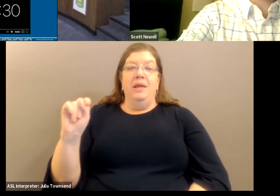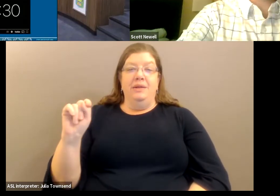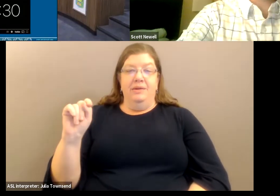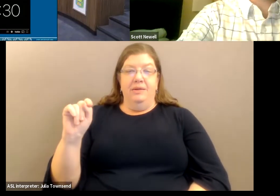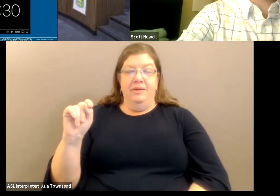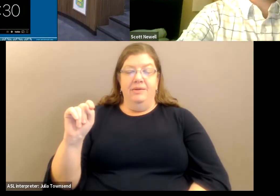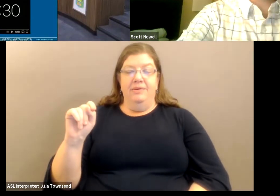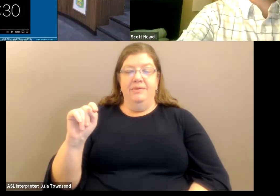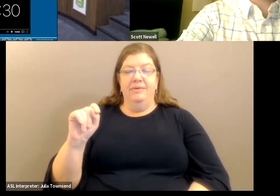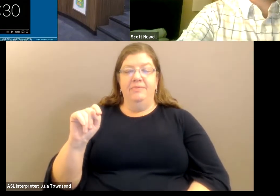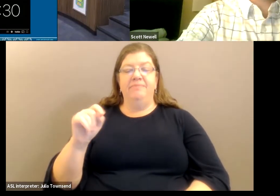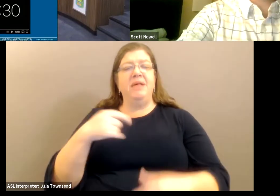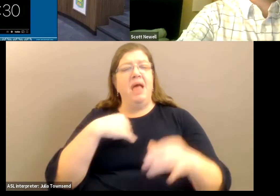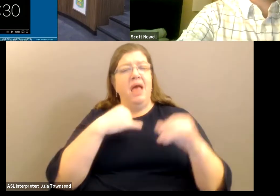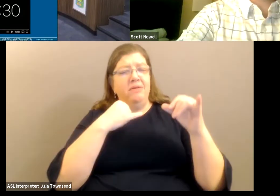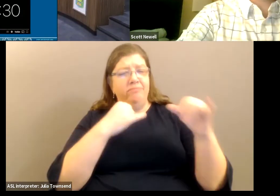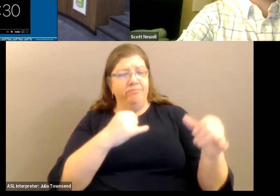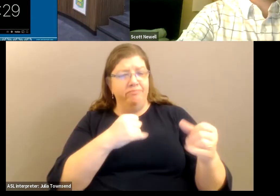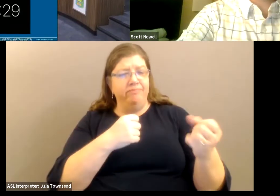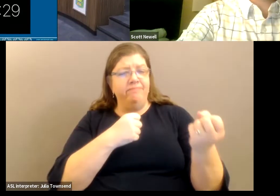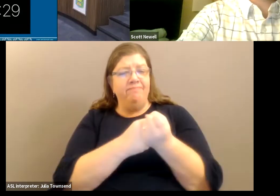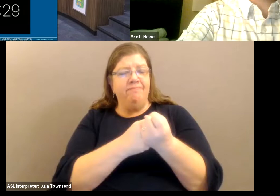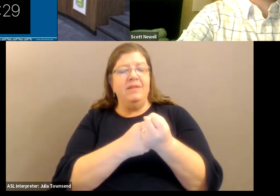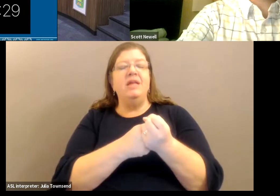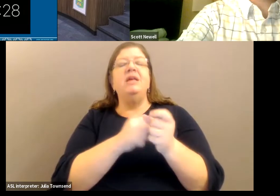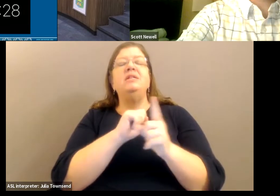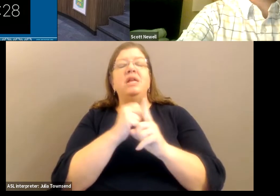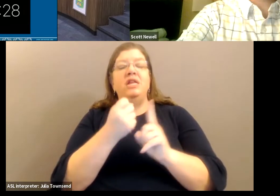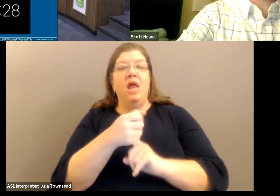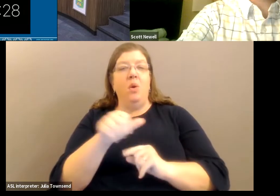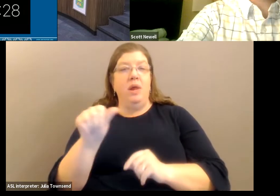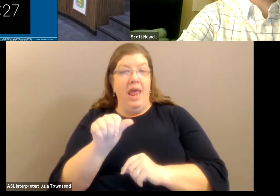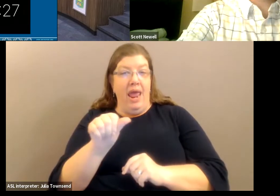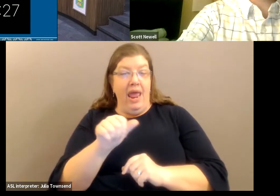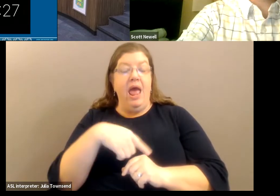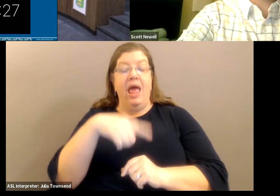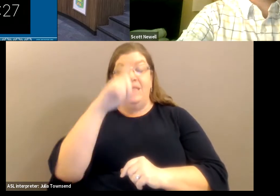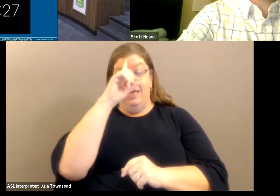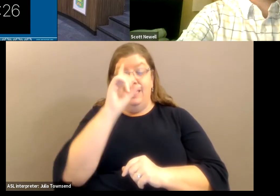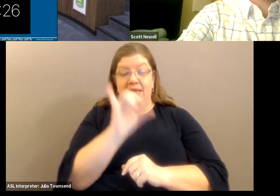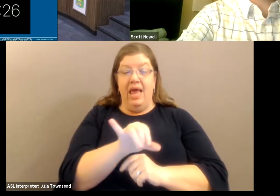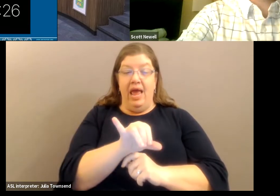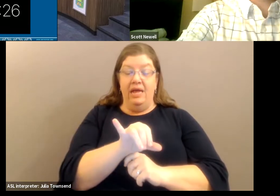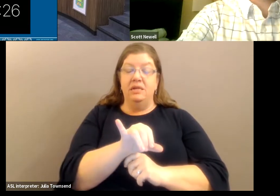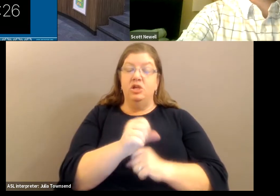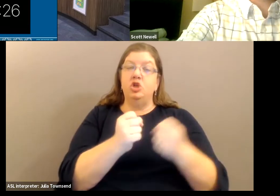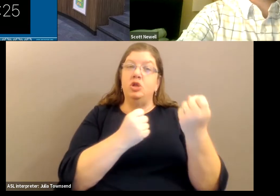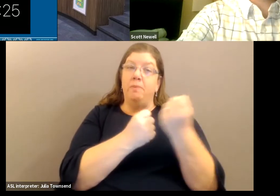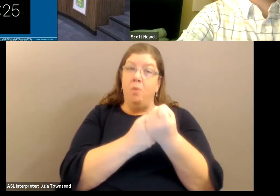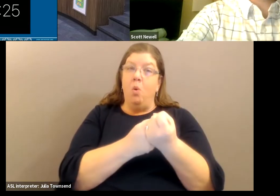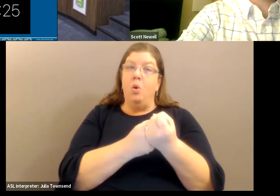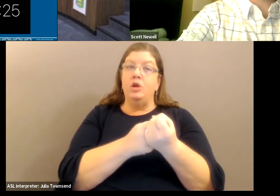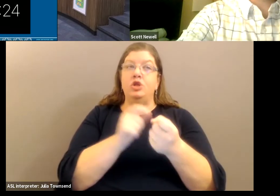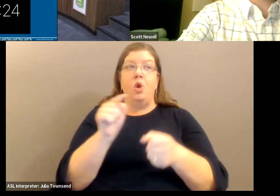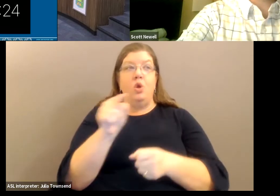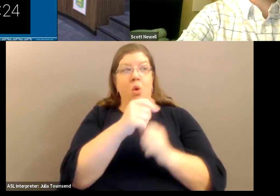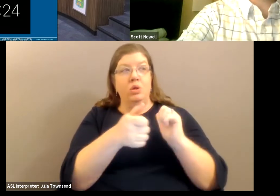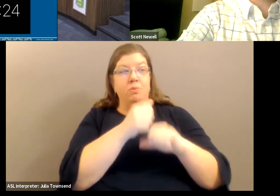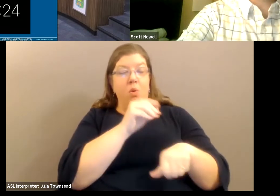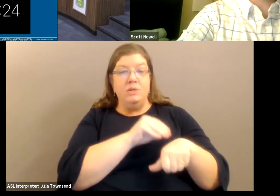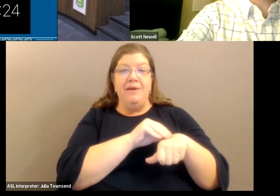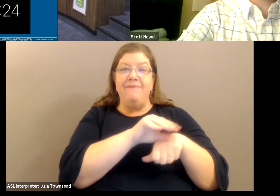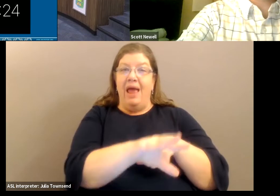Yeah, I too favor Scenario A because I do think it supports those most affected by